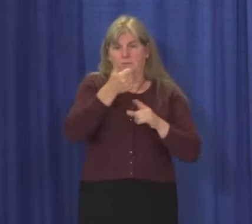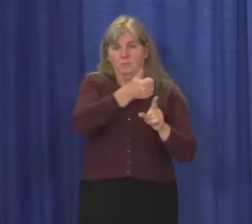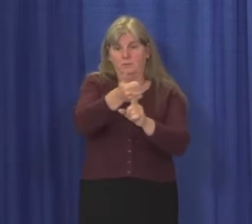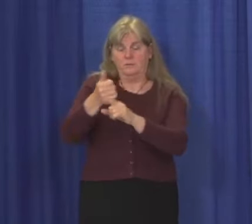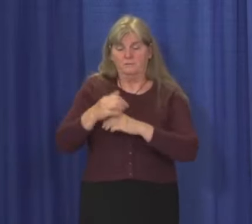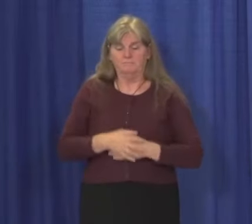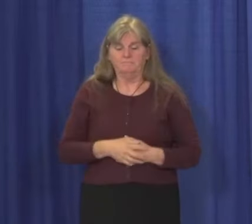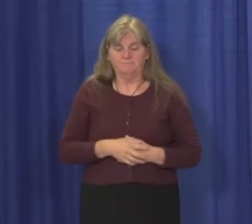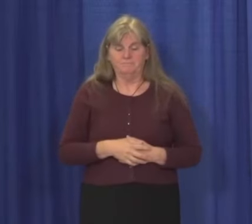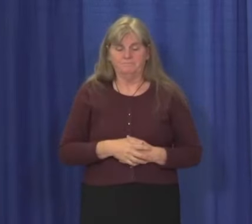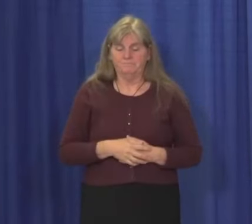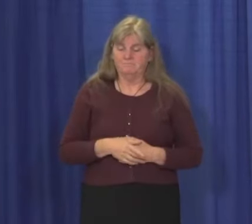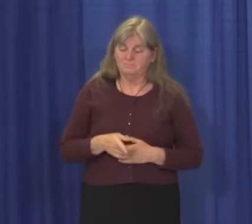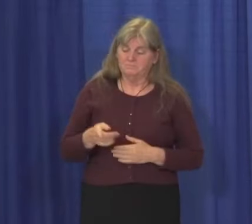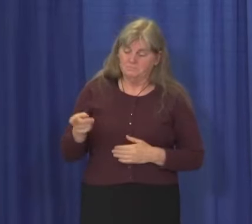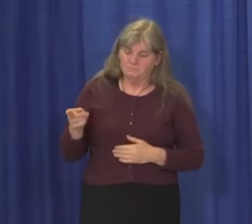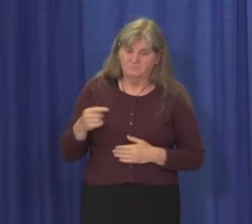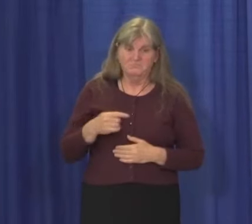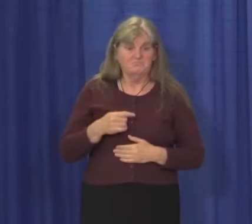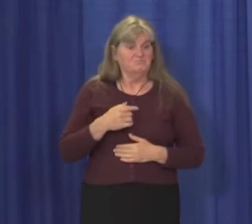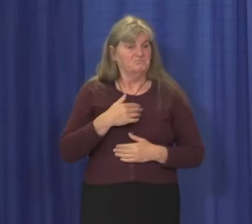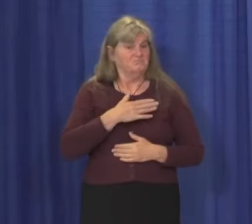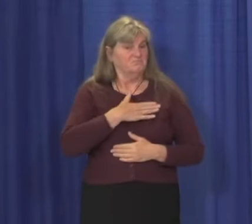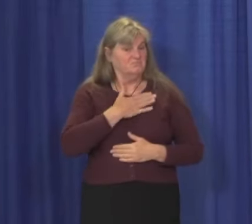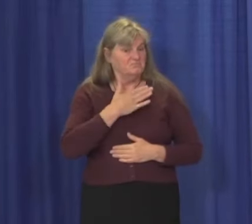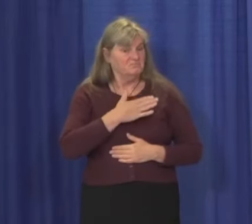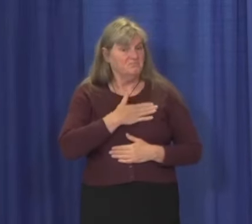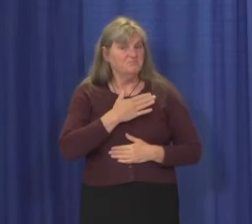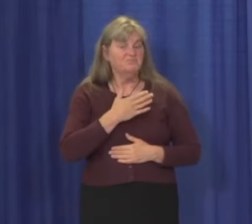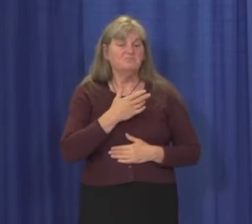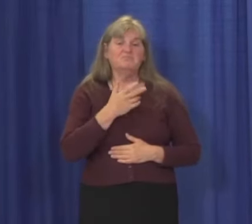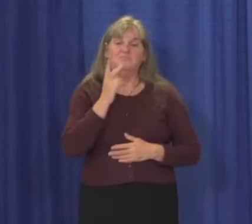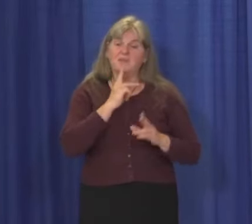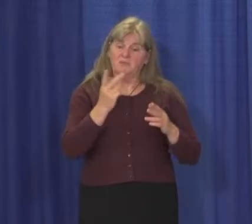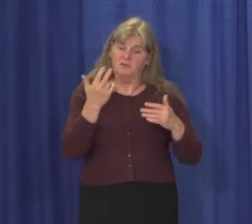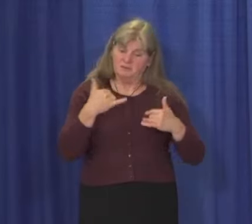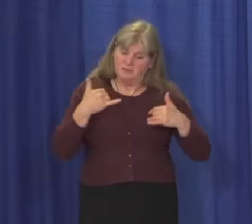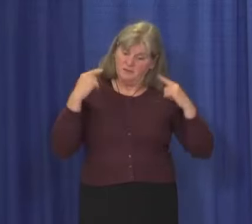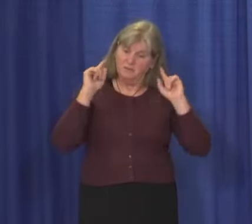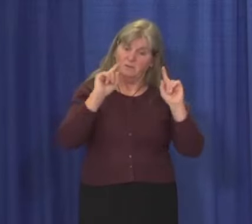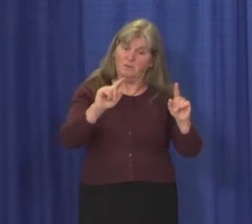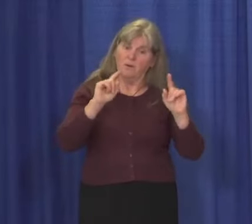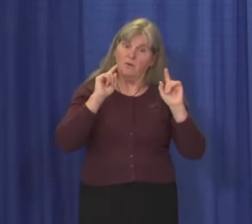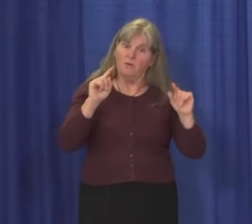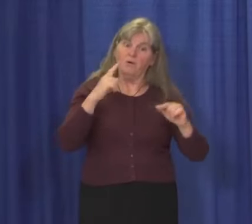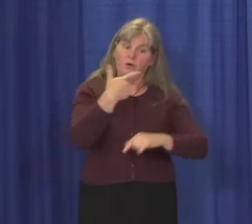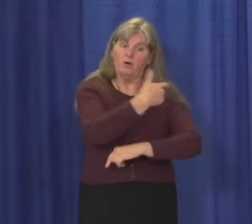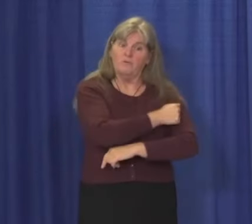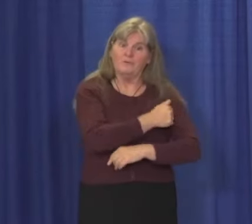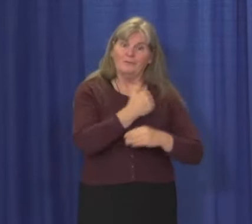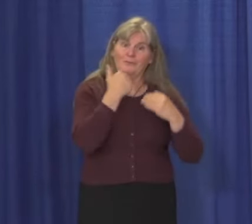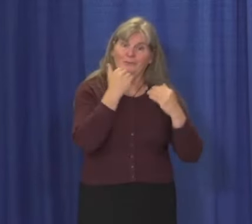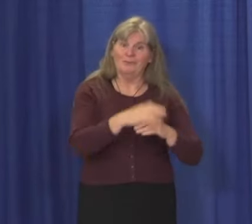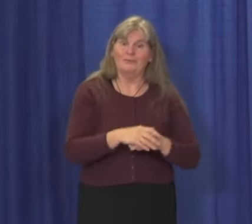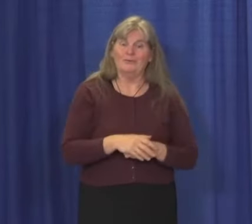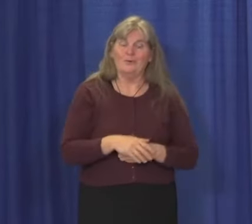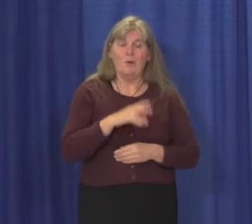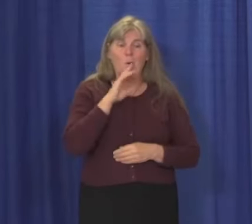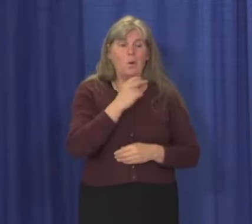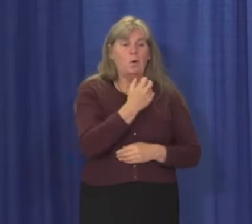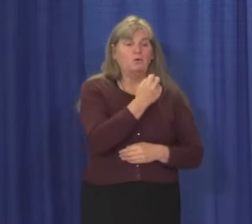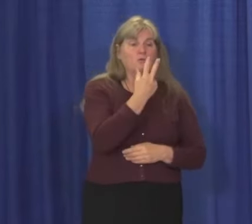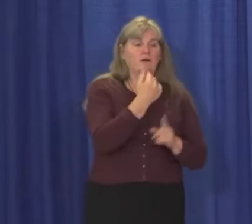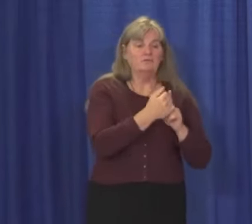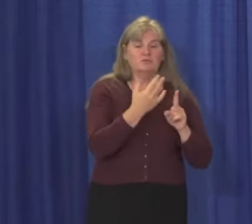Like the Premier, I'm pleased that people continue to come forward for first doses of vaccine. And our 12 to 17-year-old youth